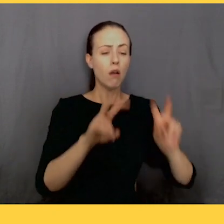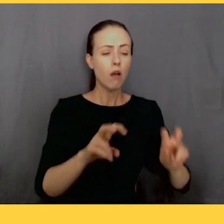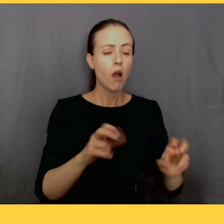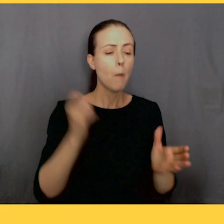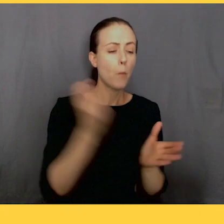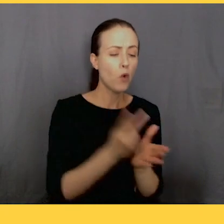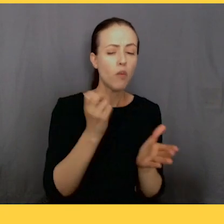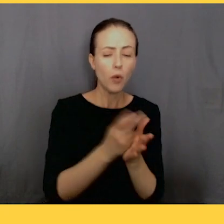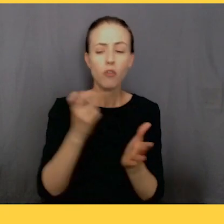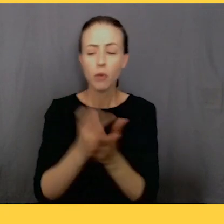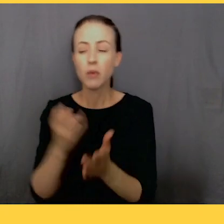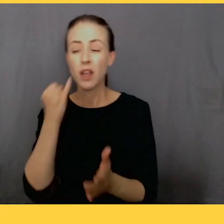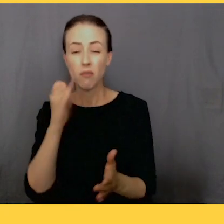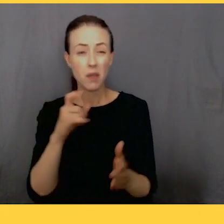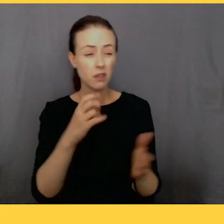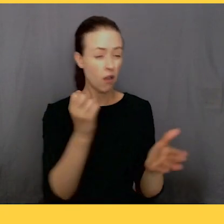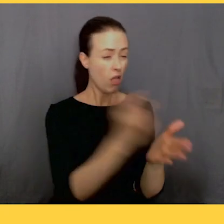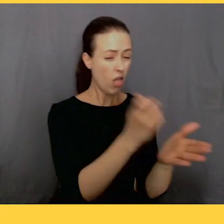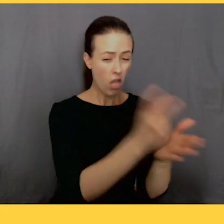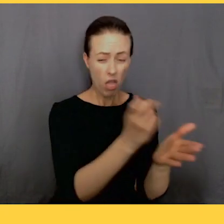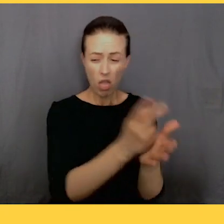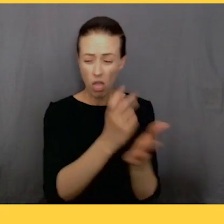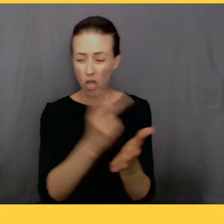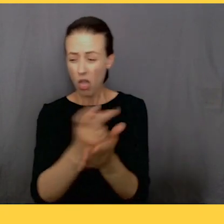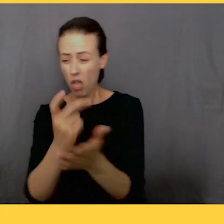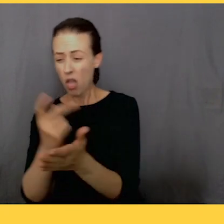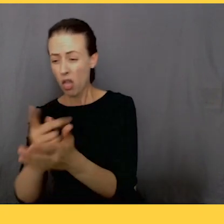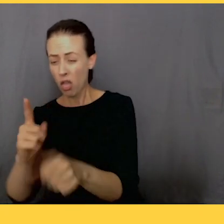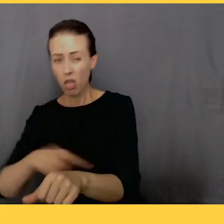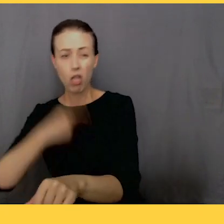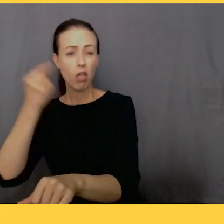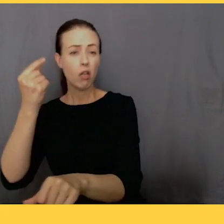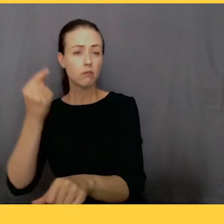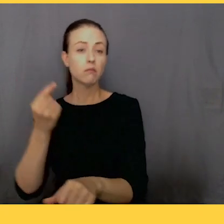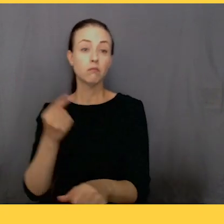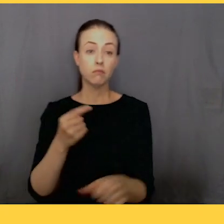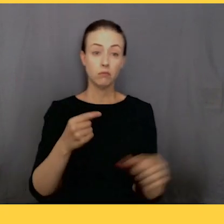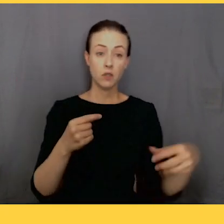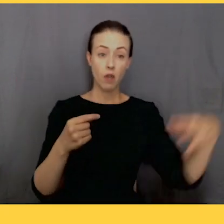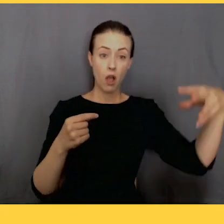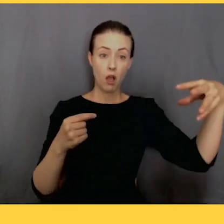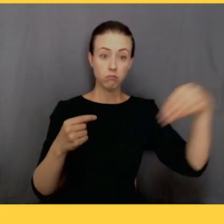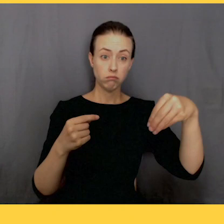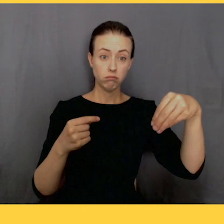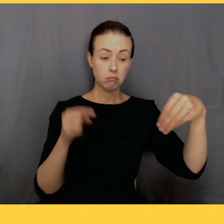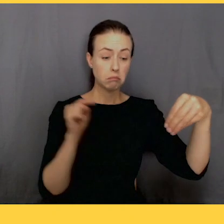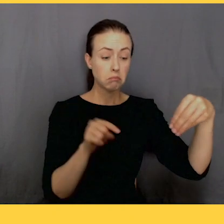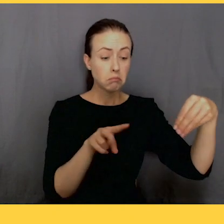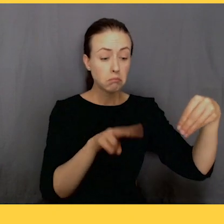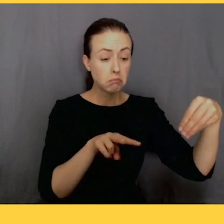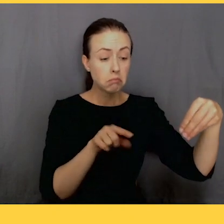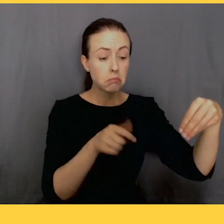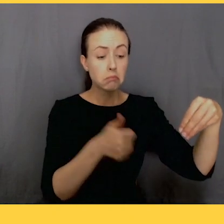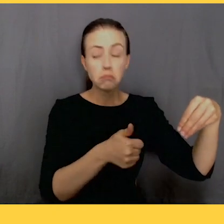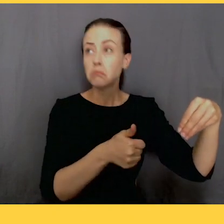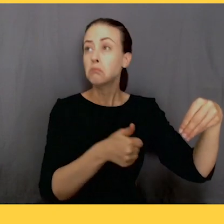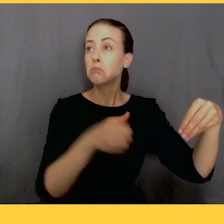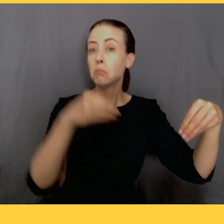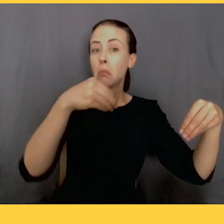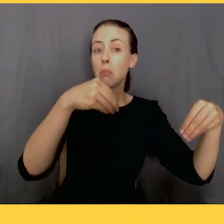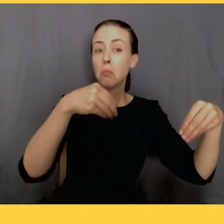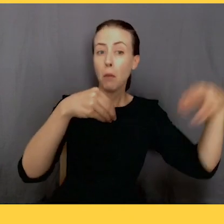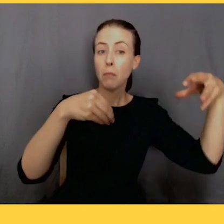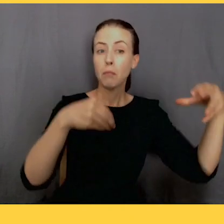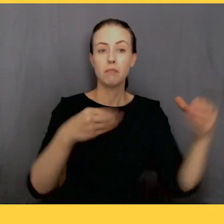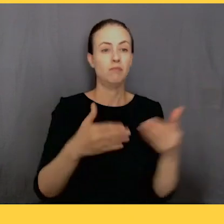where we're encountering these events. Again, this inspection and patrol after the